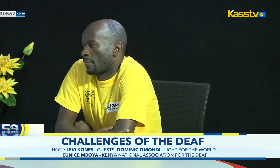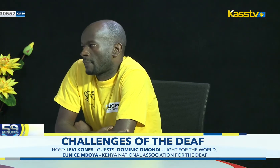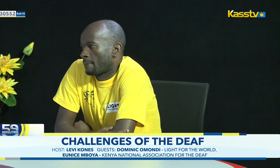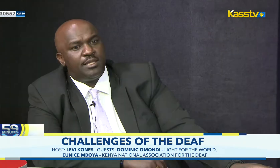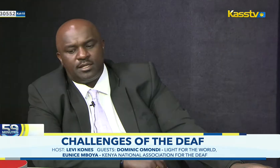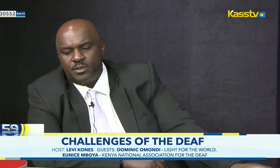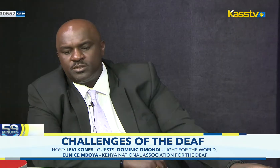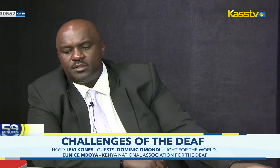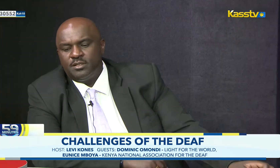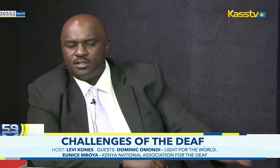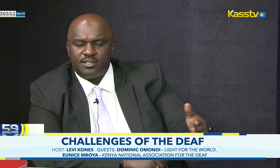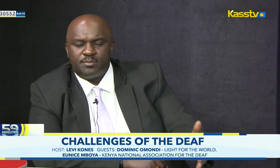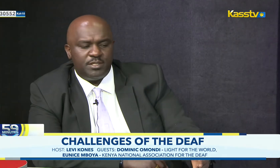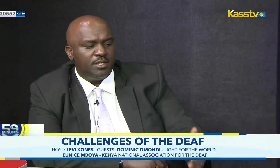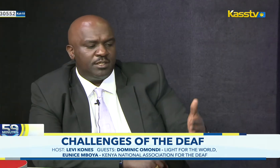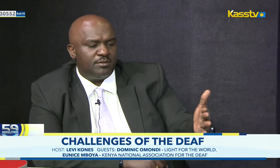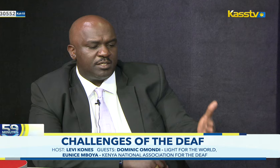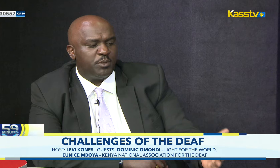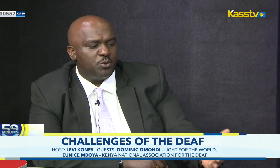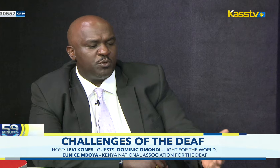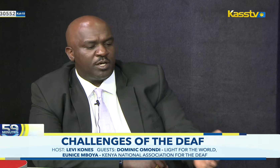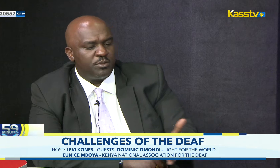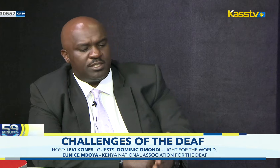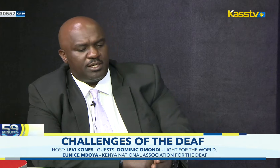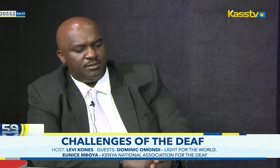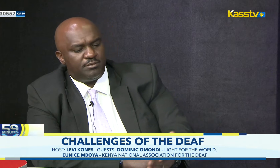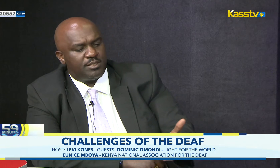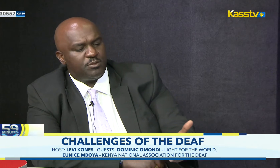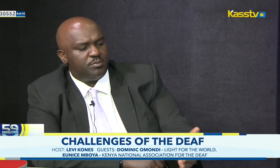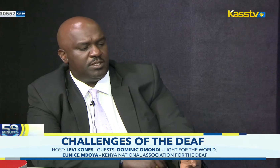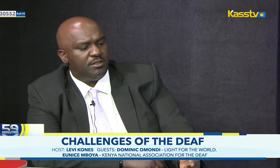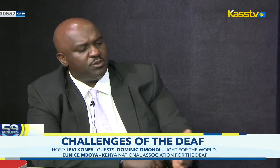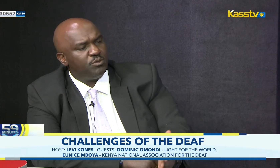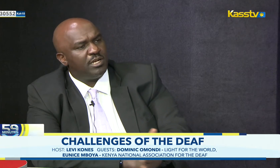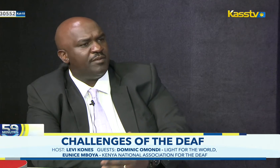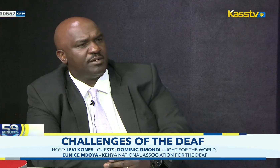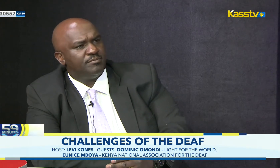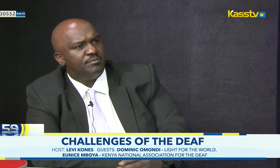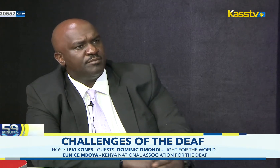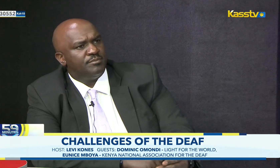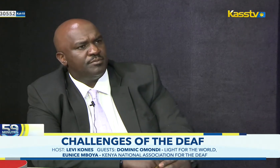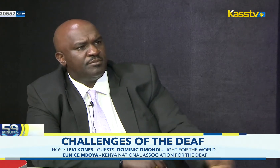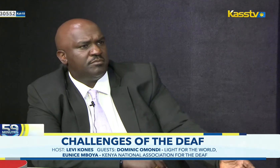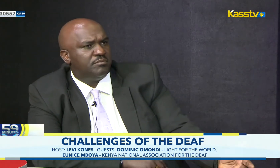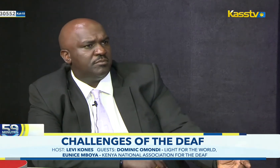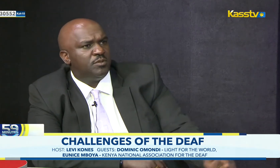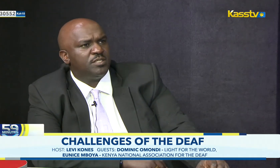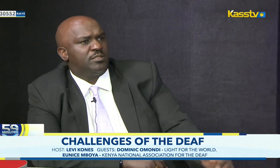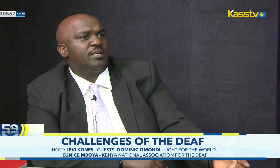I like that, because it just means, just because you cannot hear does not mean that you're not clever. You just cannot